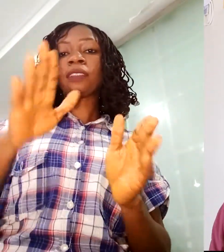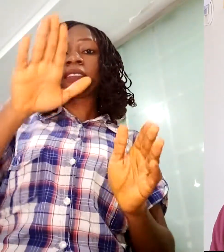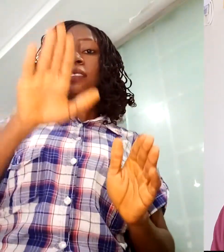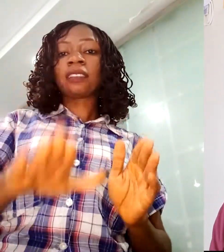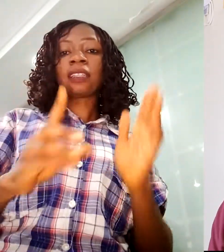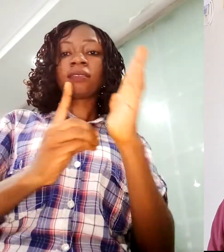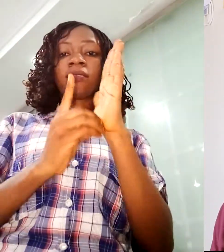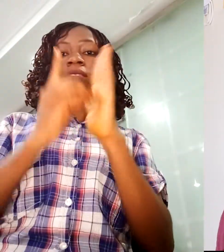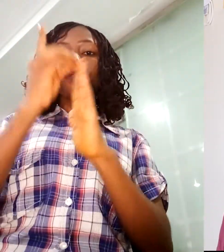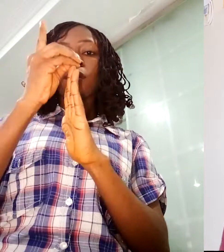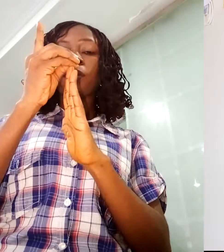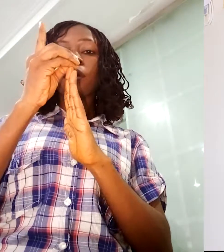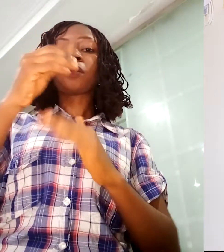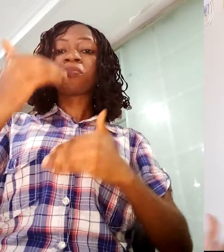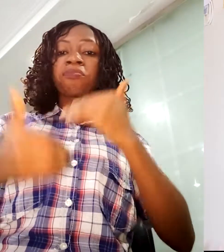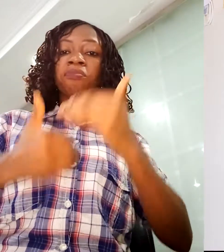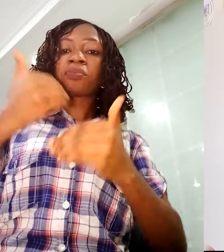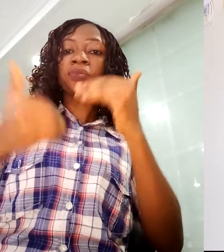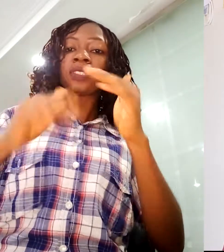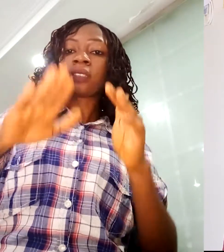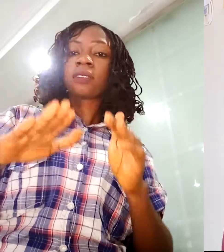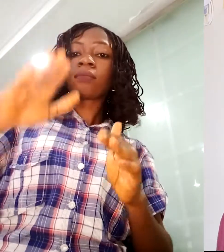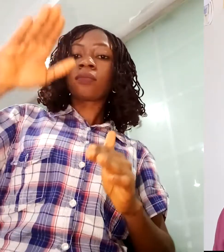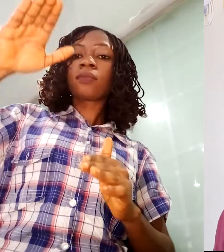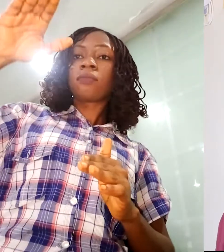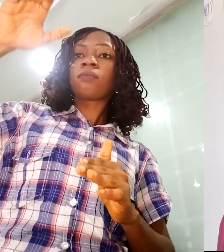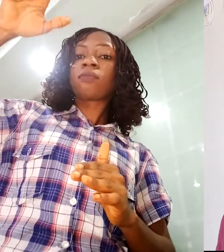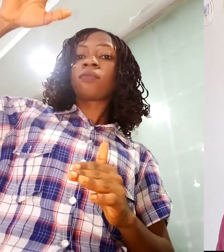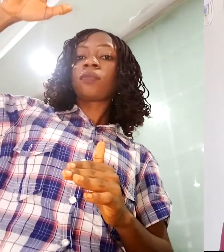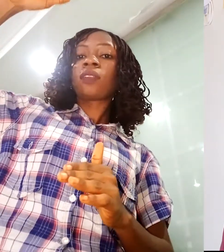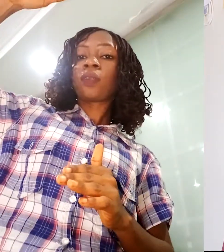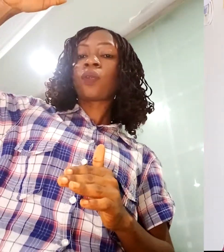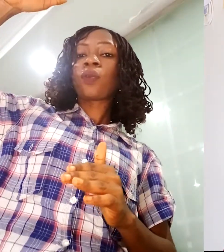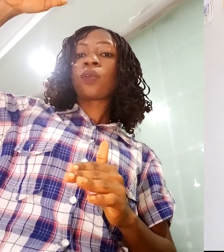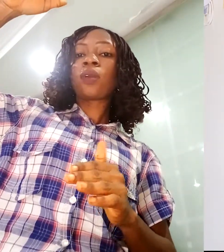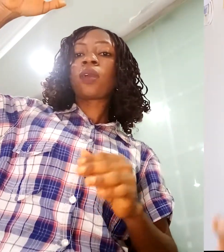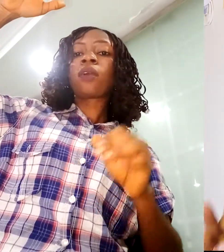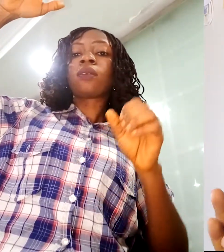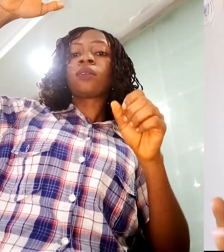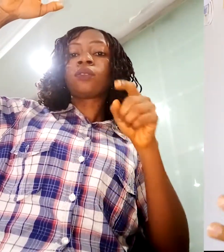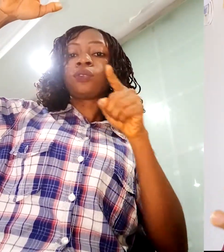communicative development. So this is as the child develops, as the child grows,